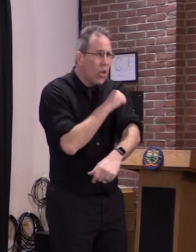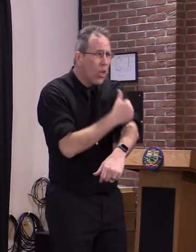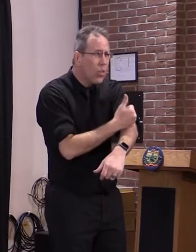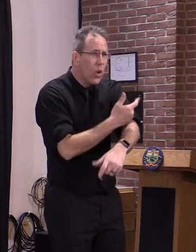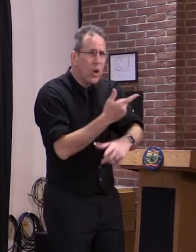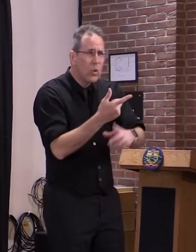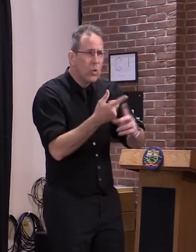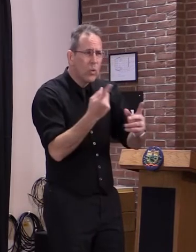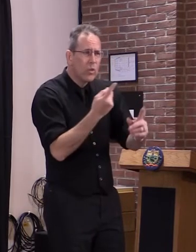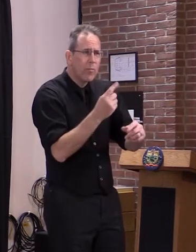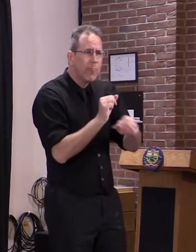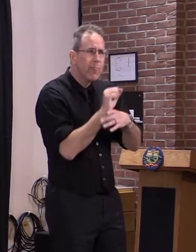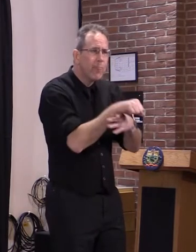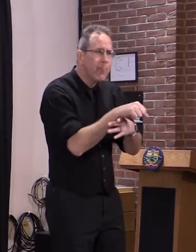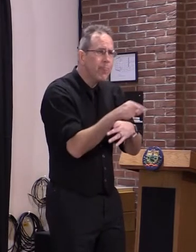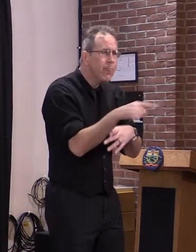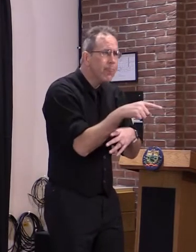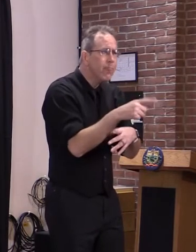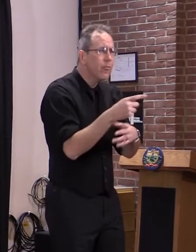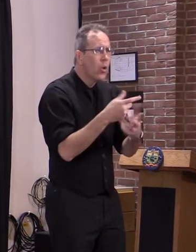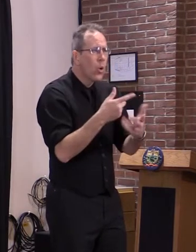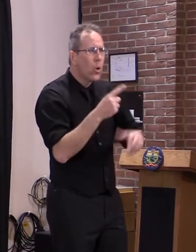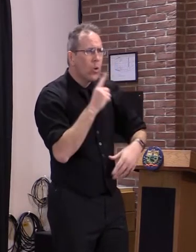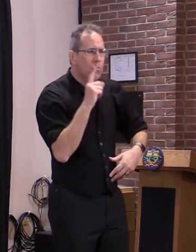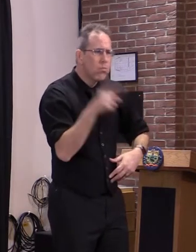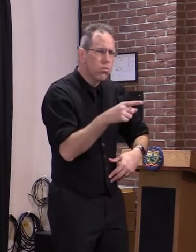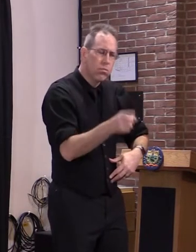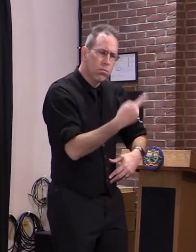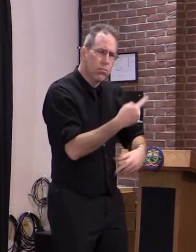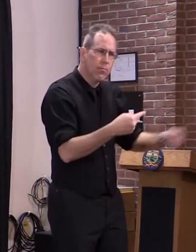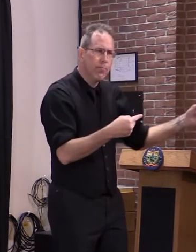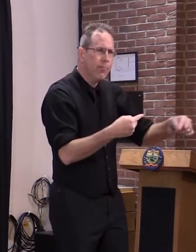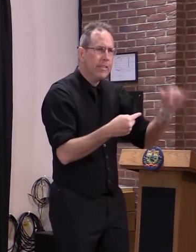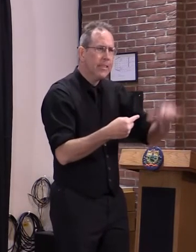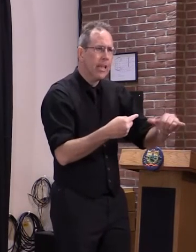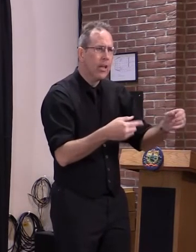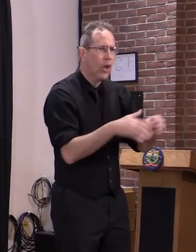cause an insurer to stay in the state until open enrollment?